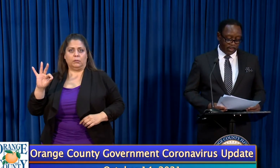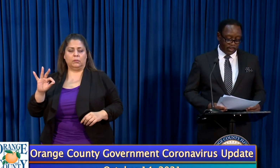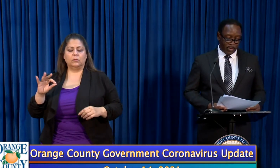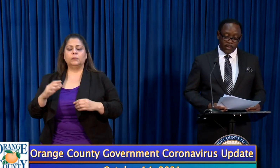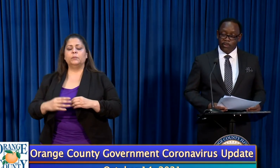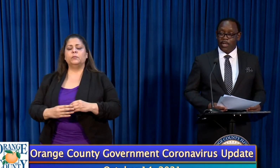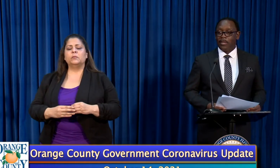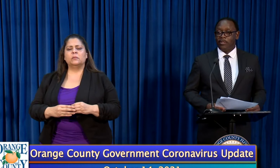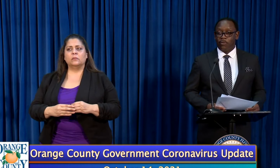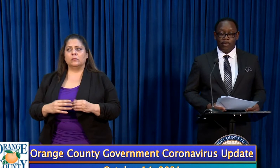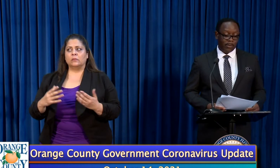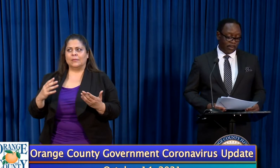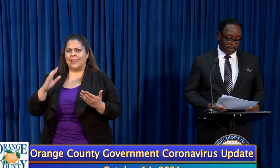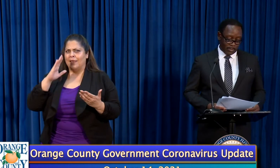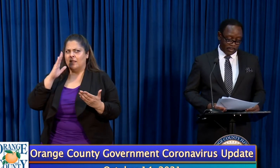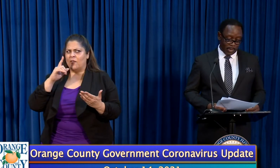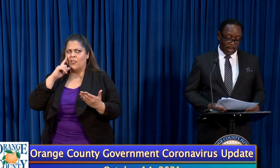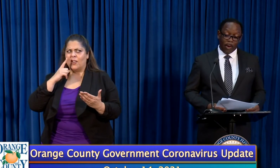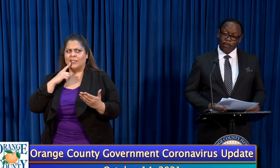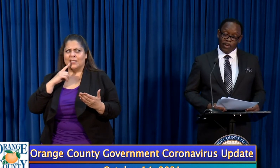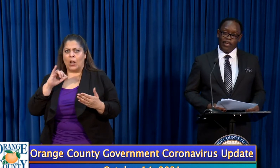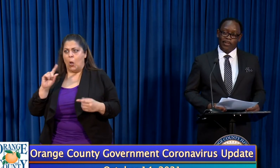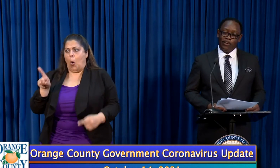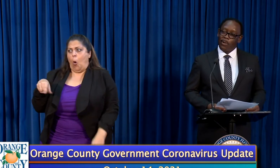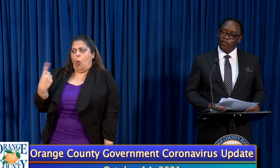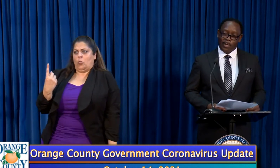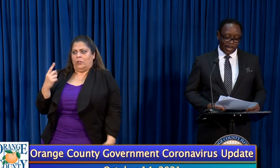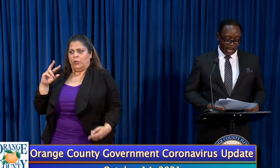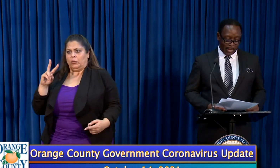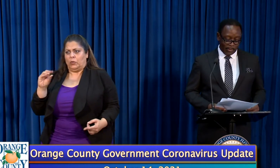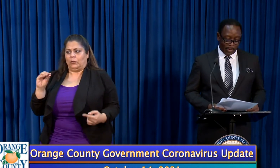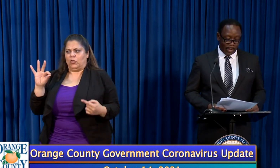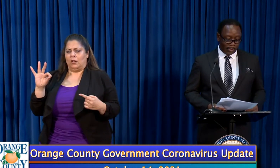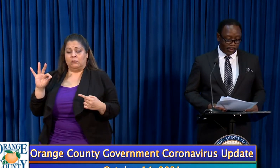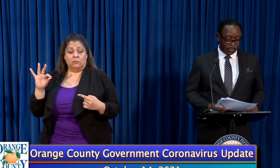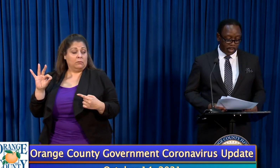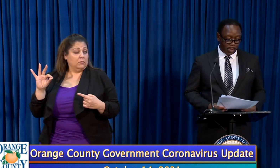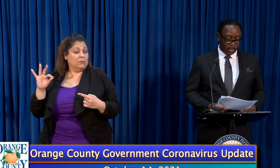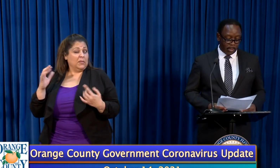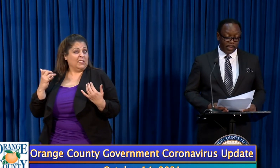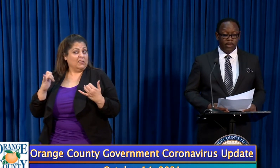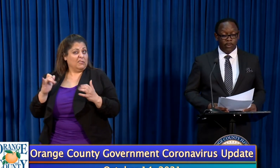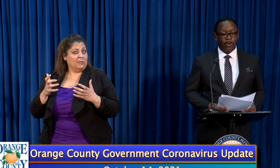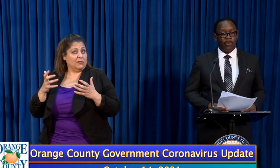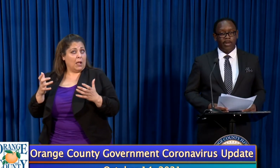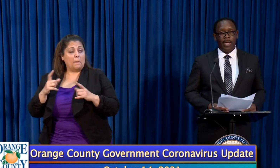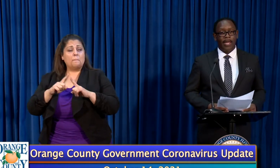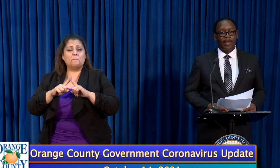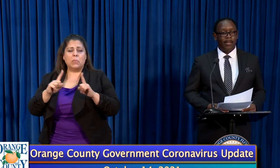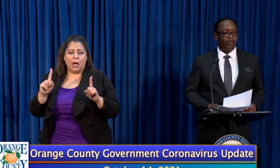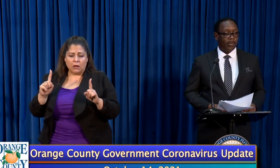would use that descriptor, only 209 new cases, but that's